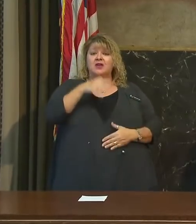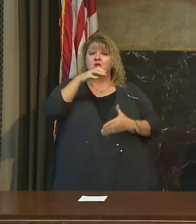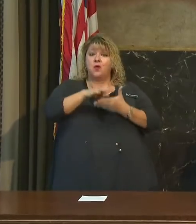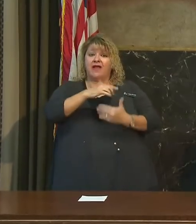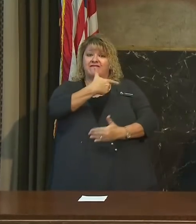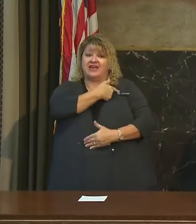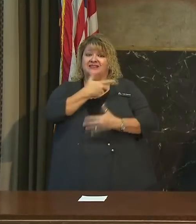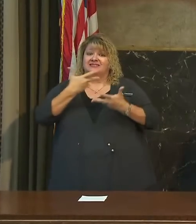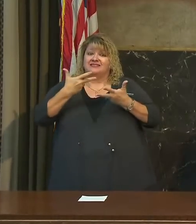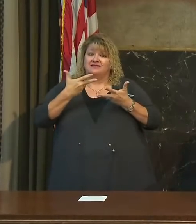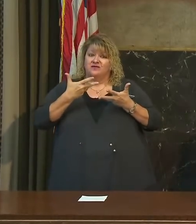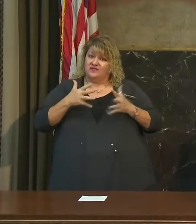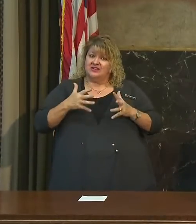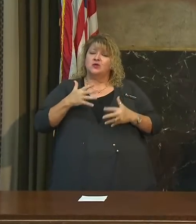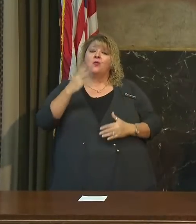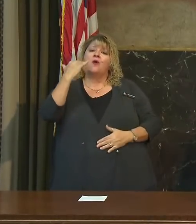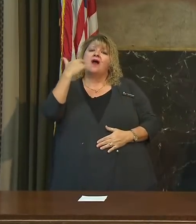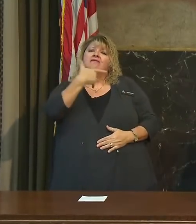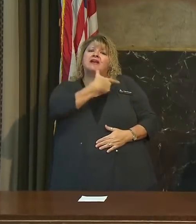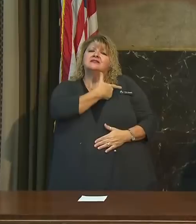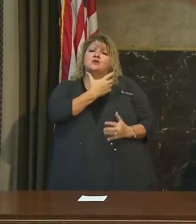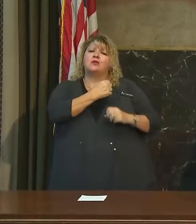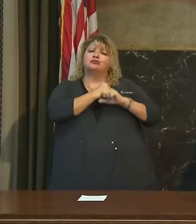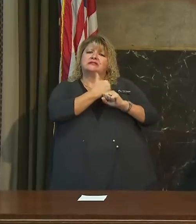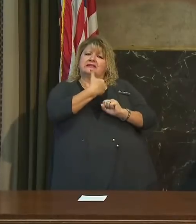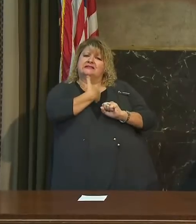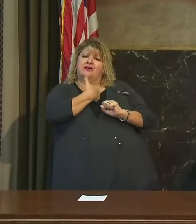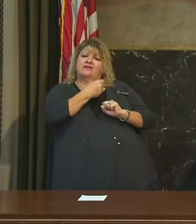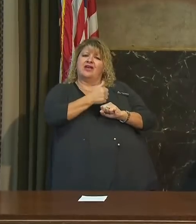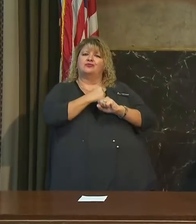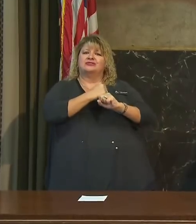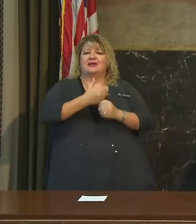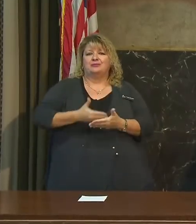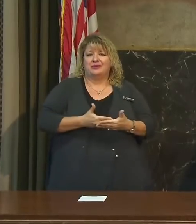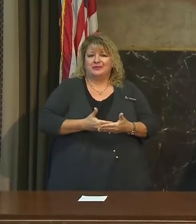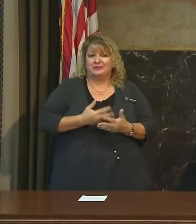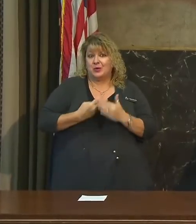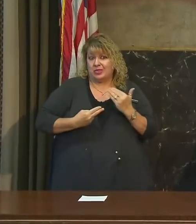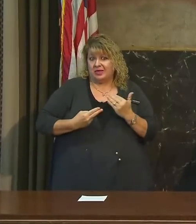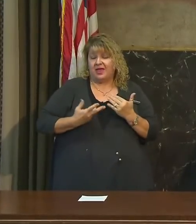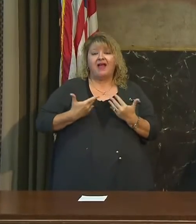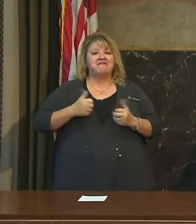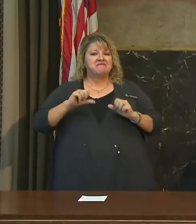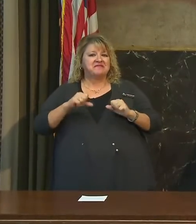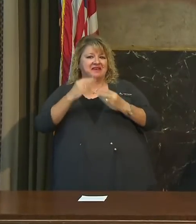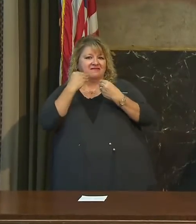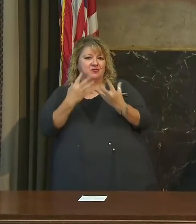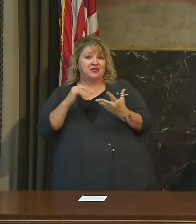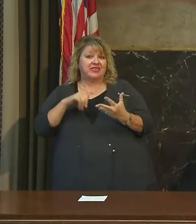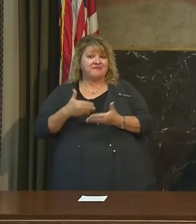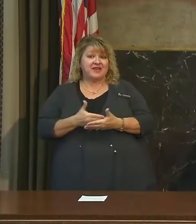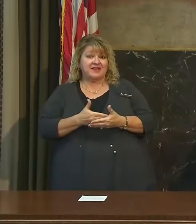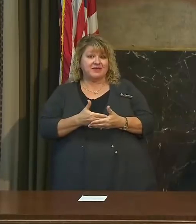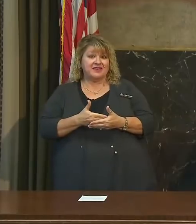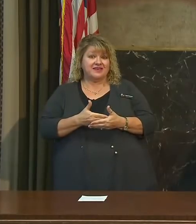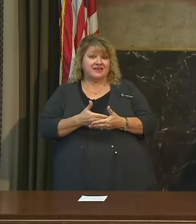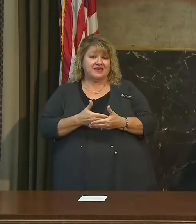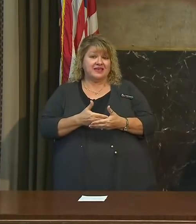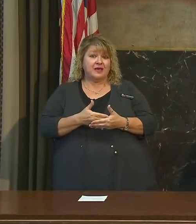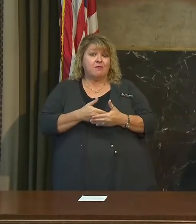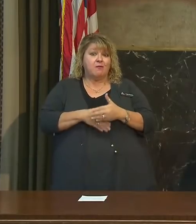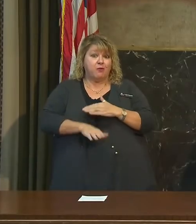vaccine to protect herself and their child. And I am able to report that that child,